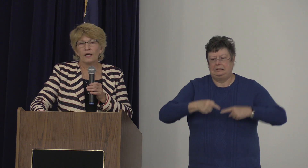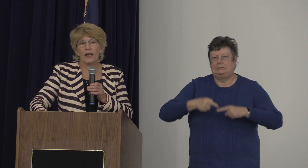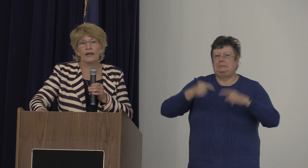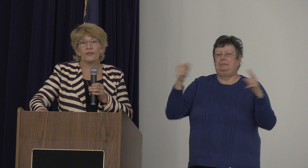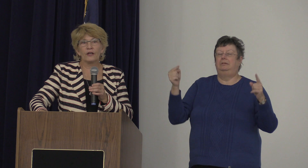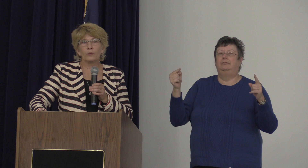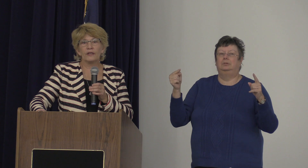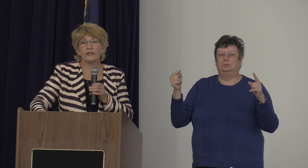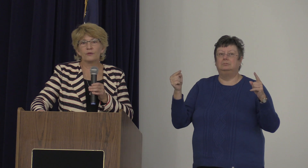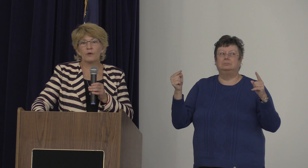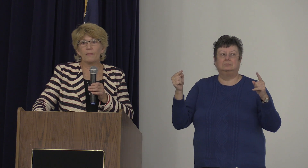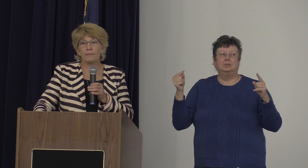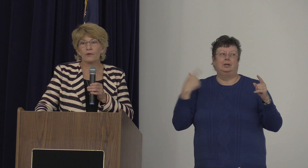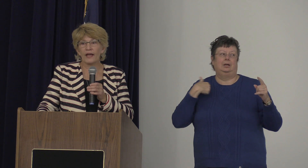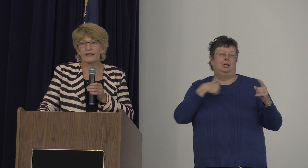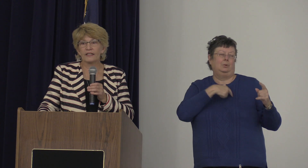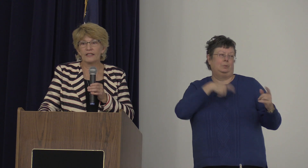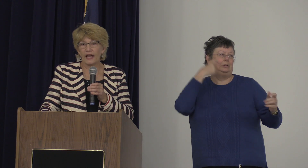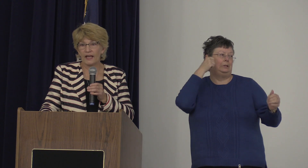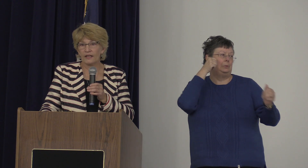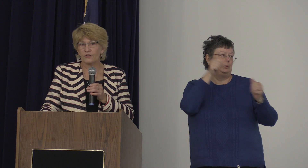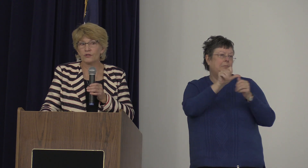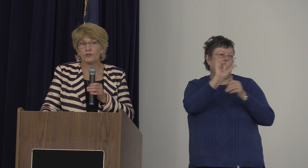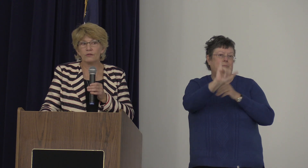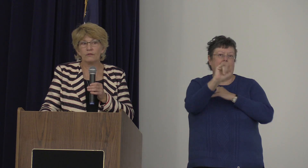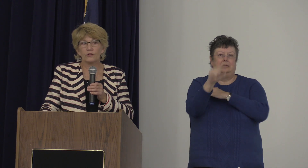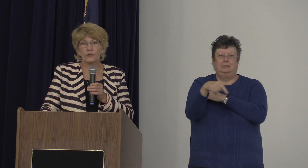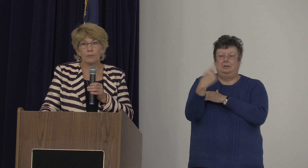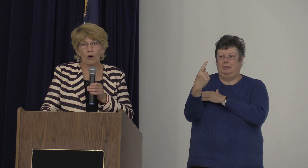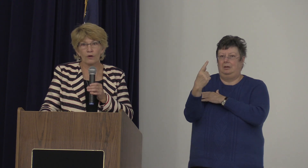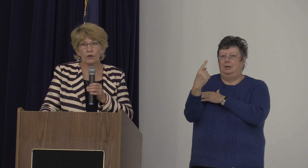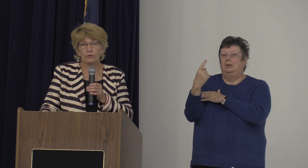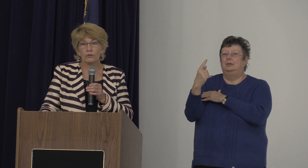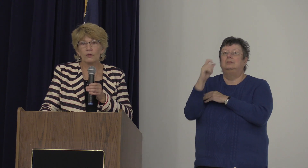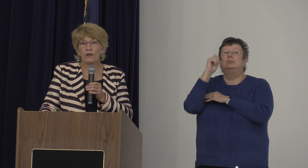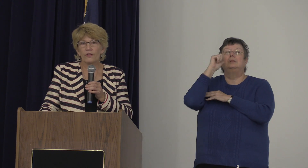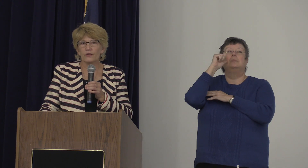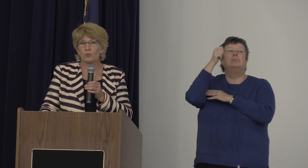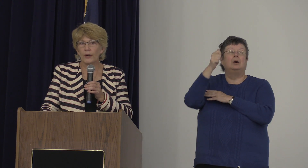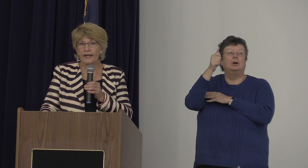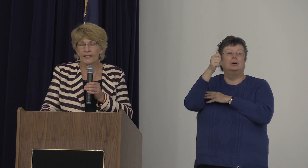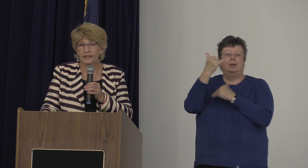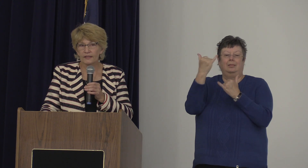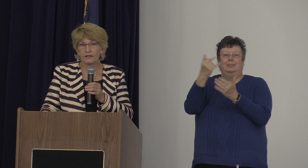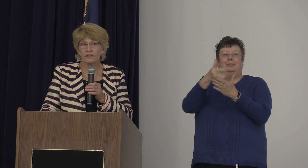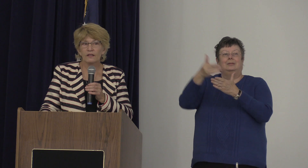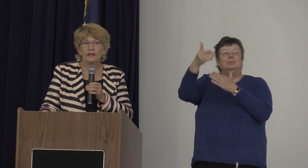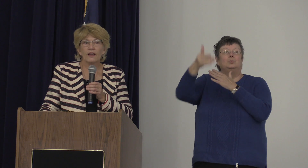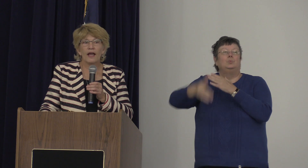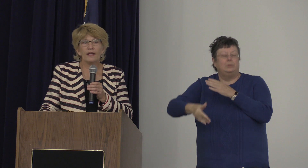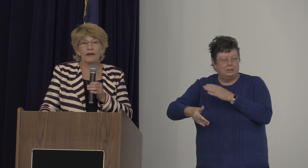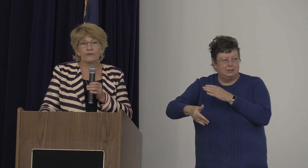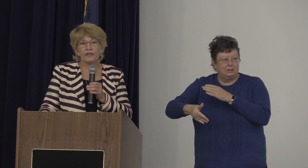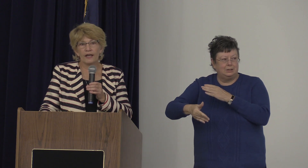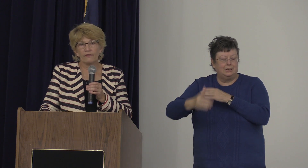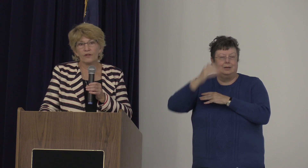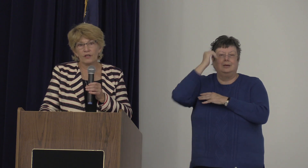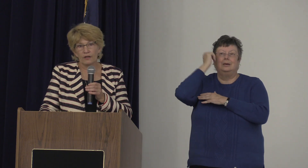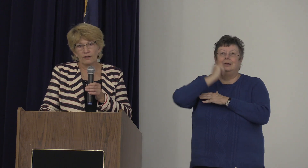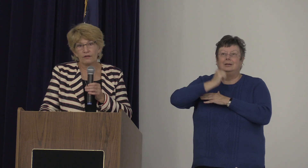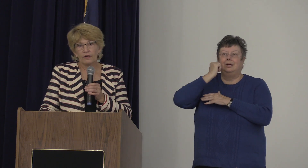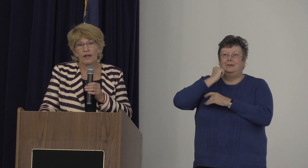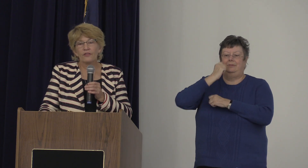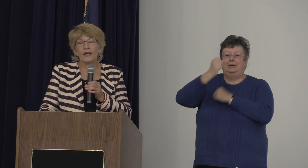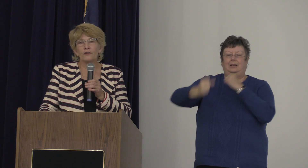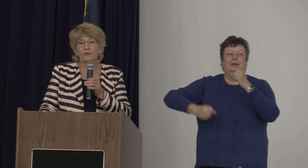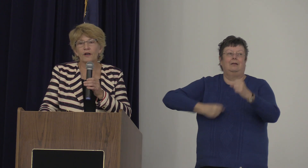And I think we need to remember that today, tomorrow, this weekend, and every day of the